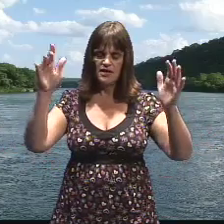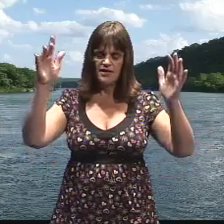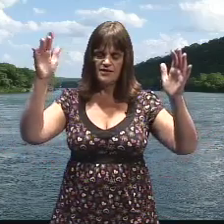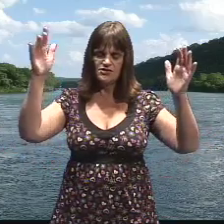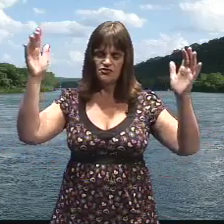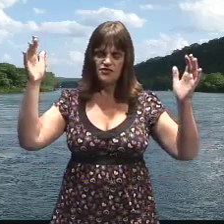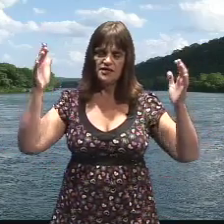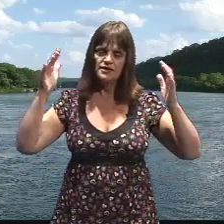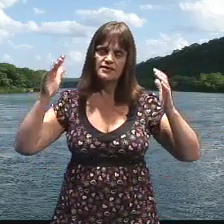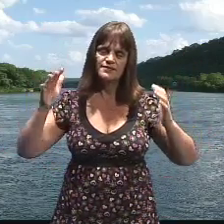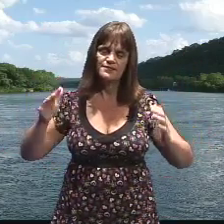Sophia,